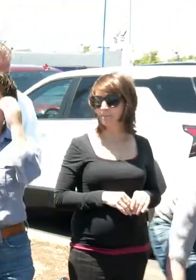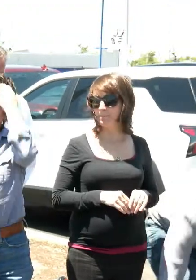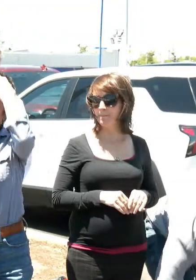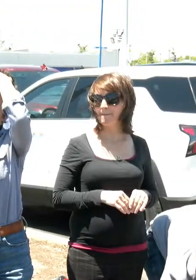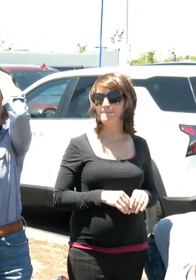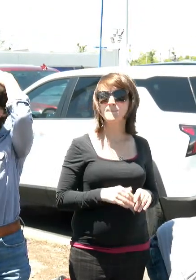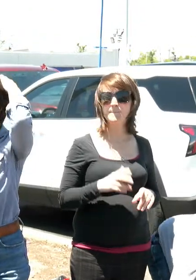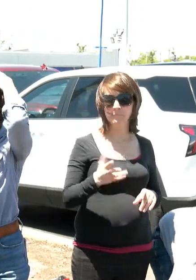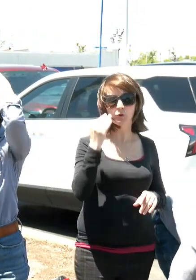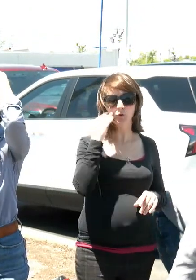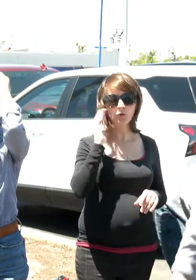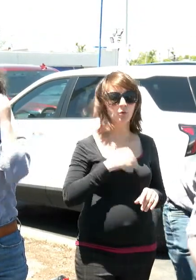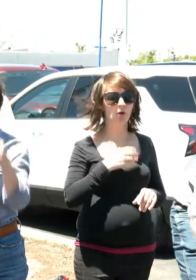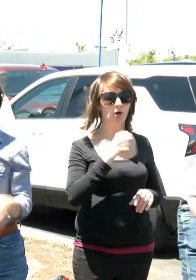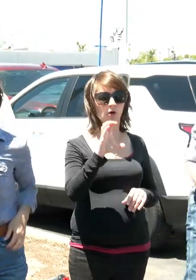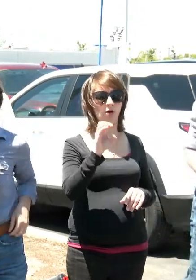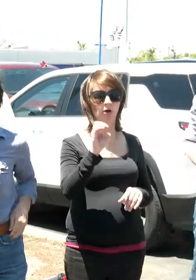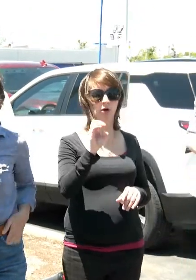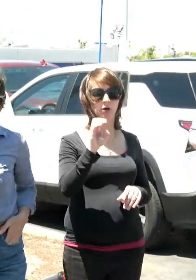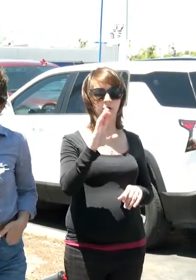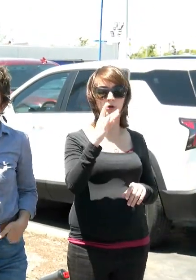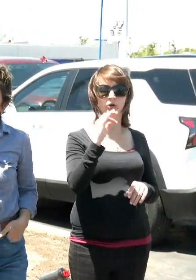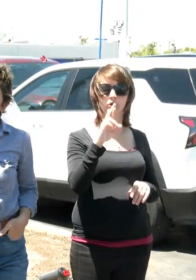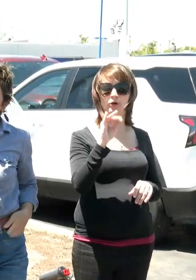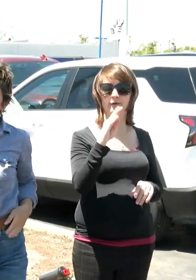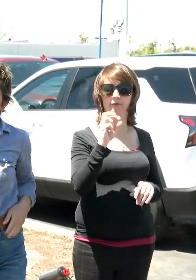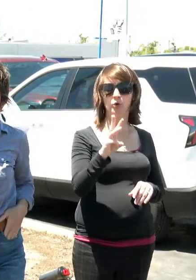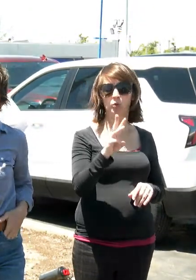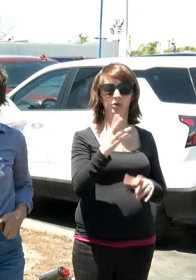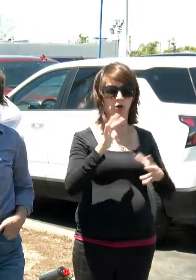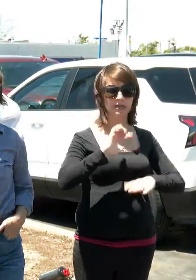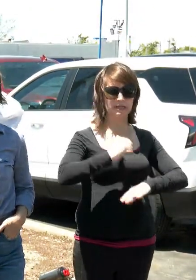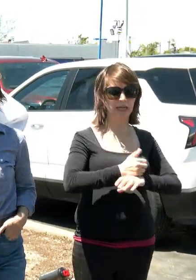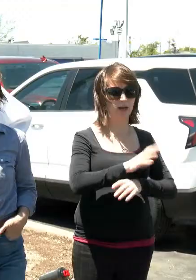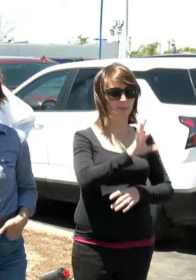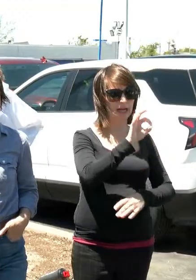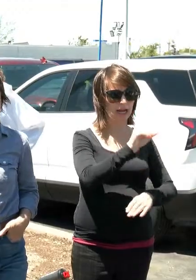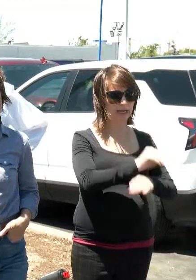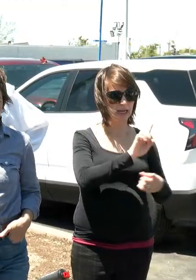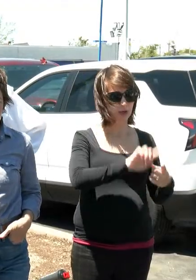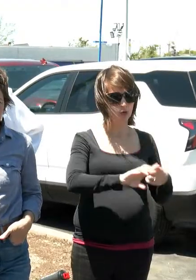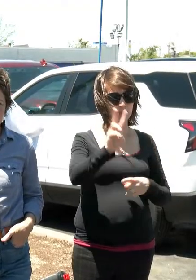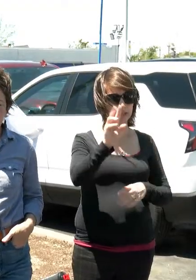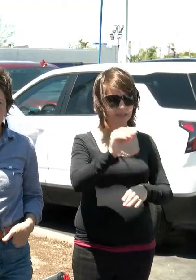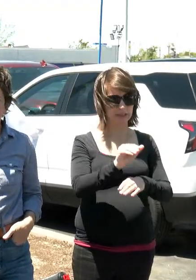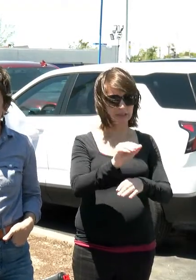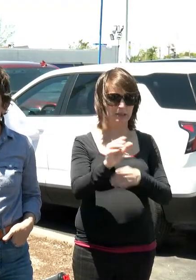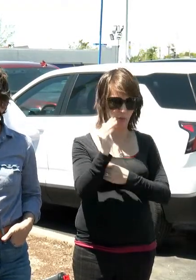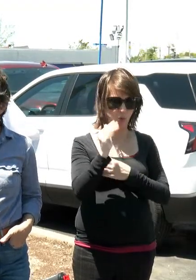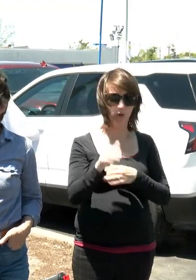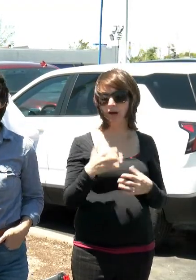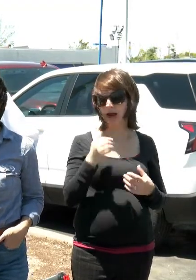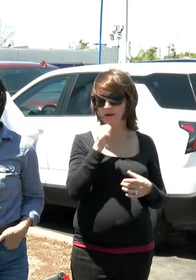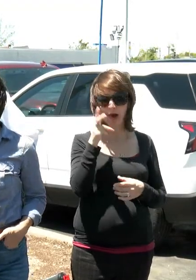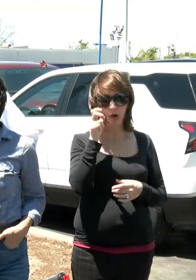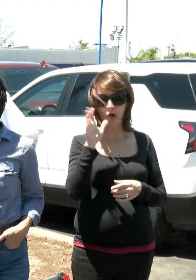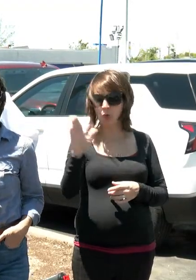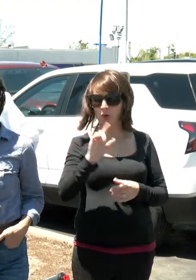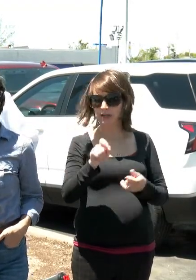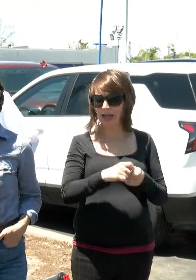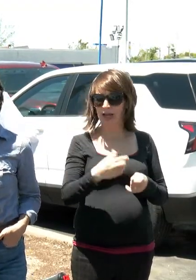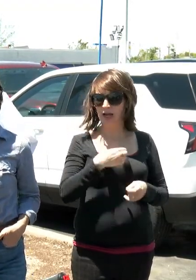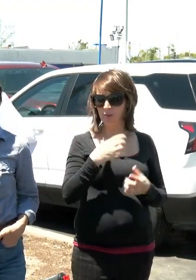Well, you know our curfew's in place from 9 p.m. to 6 a.m. So I have not heard the complaints that you have right now. Our